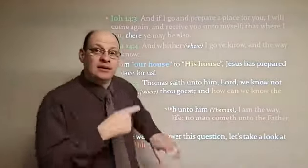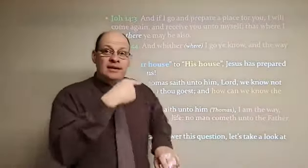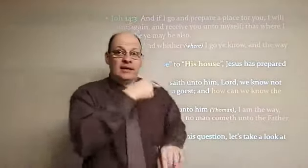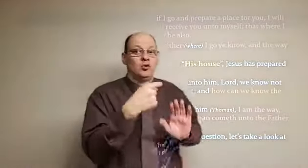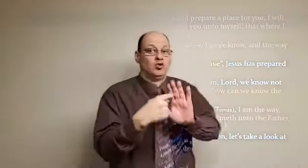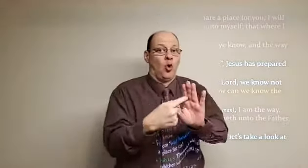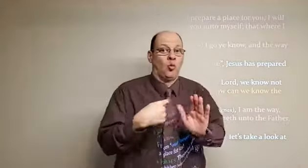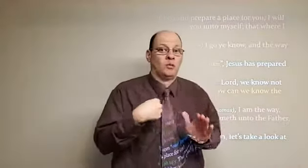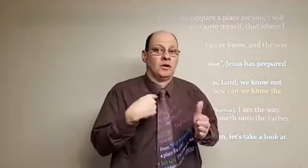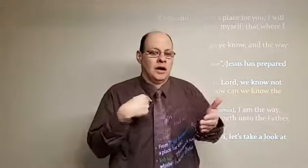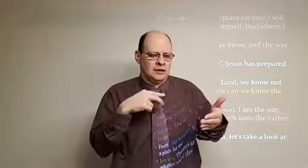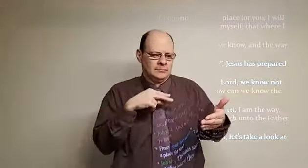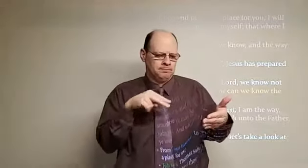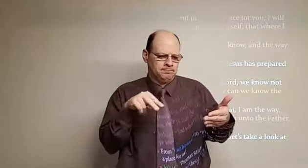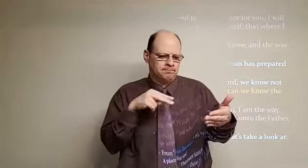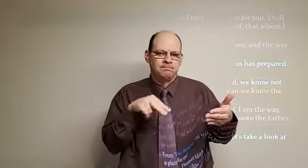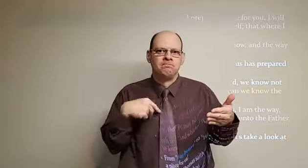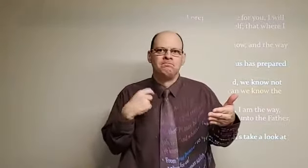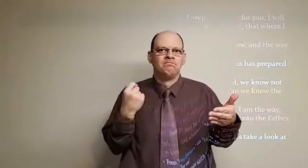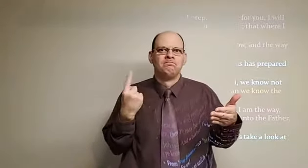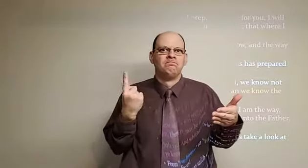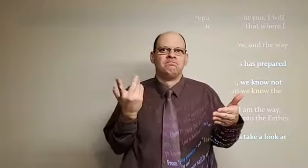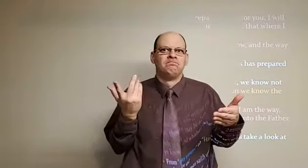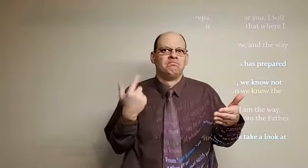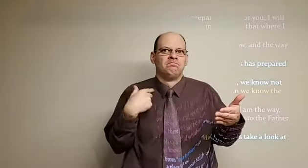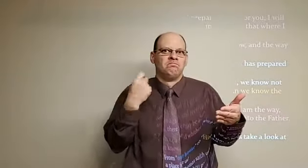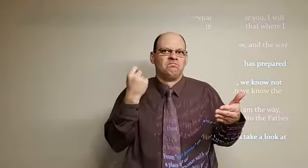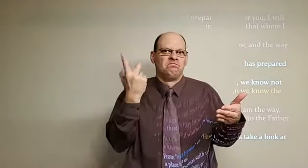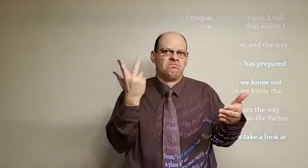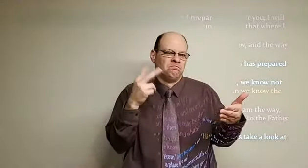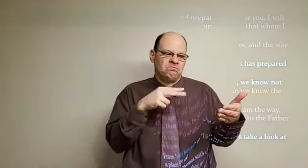and he told me this message he showed me this scripture but I didn't understand